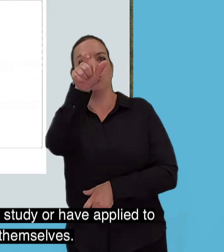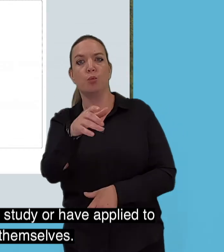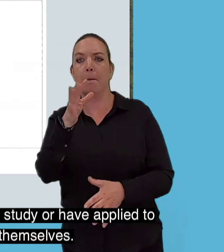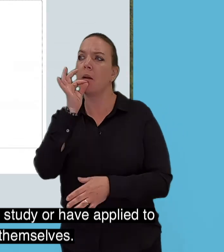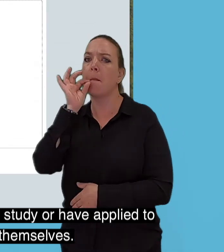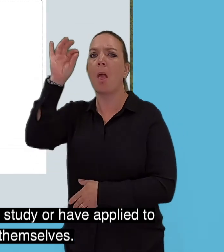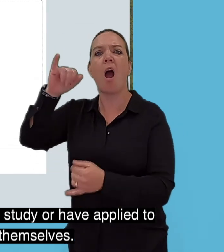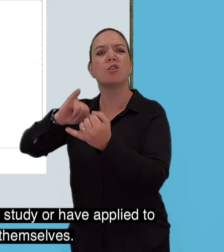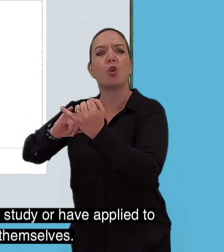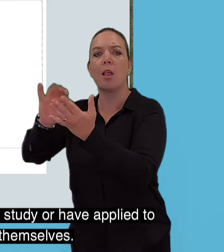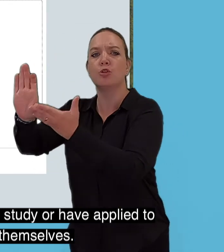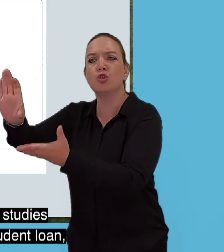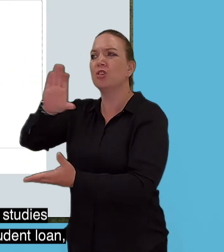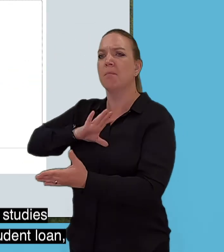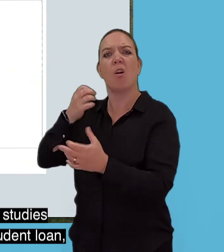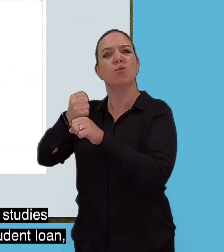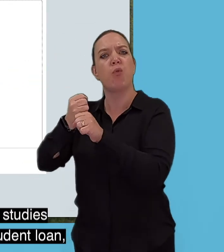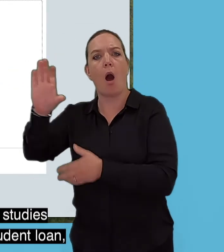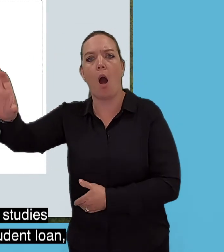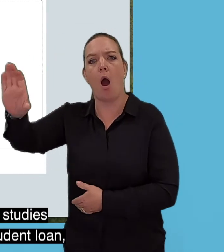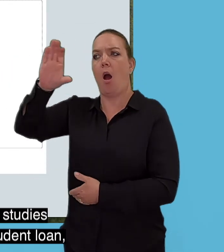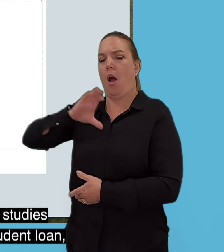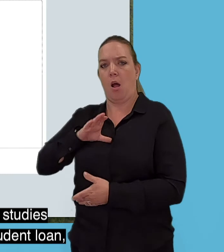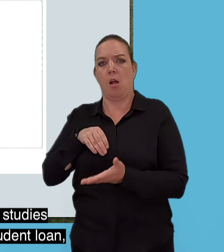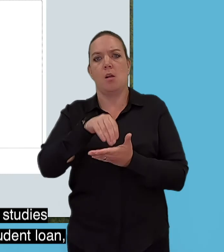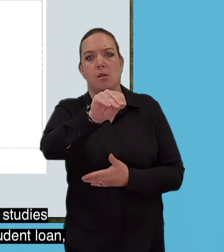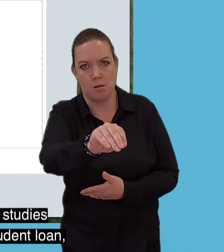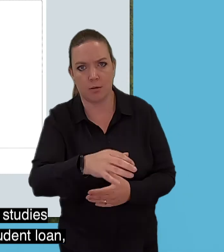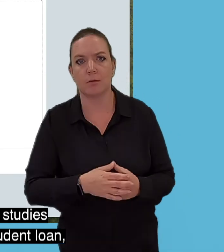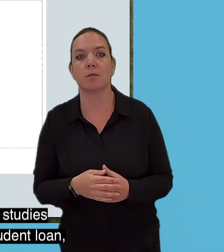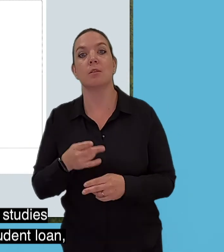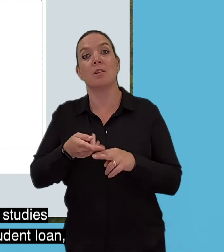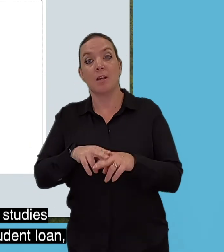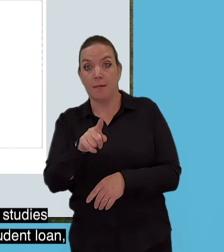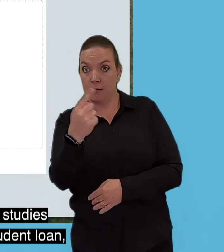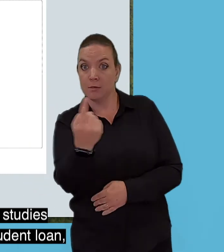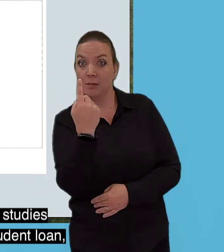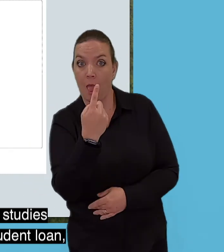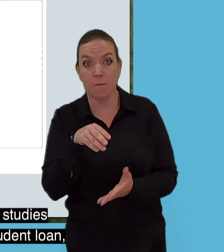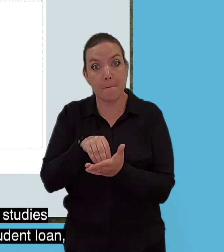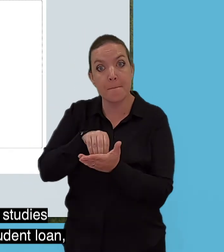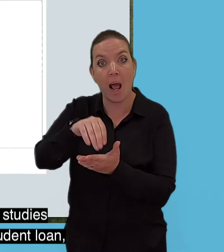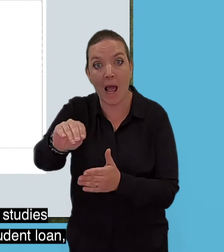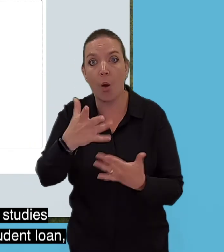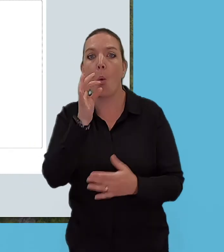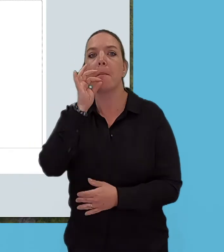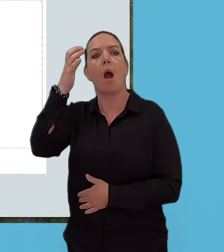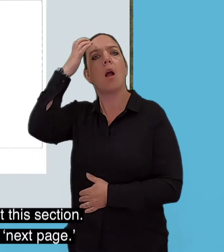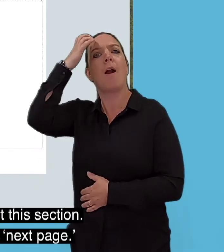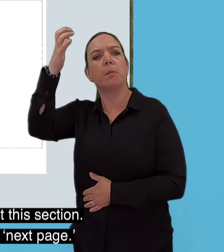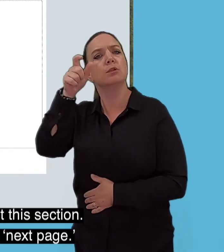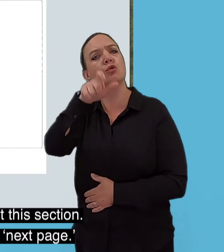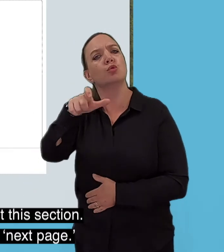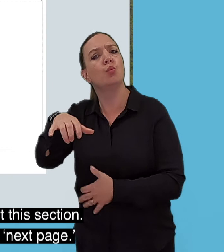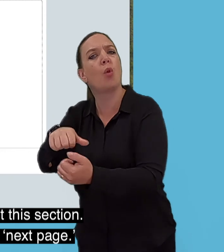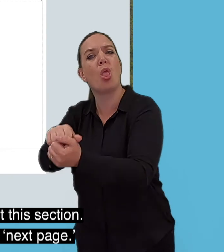have applied to scholarships or grants to support themselves. If you're going to self-fund your studies or apply for the government student loan, you